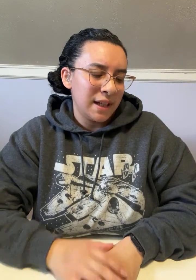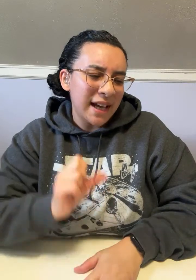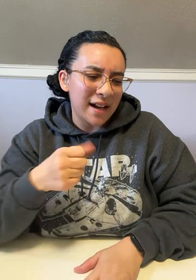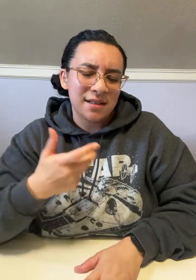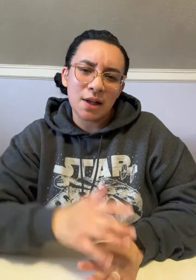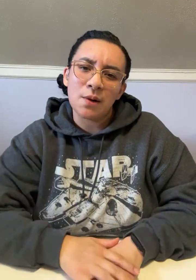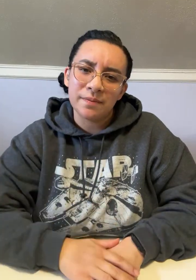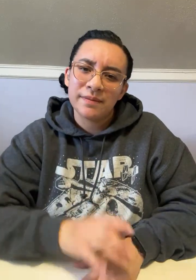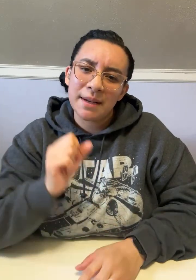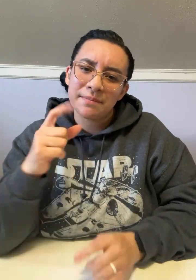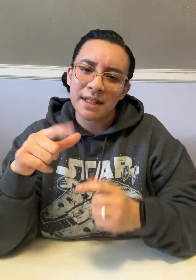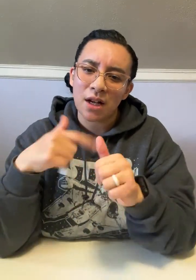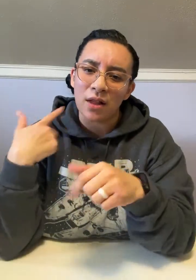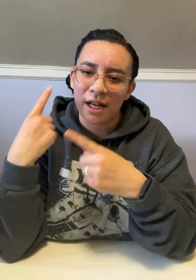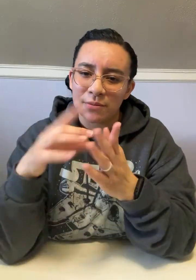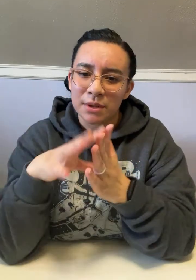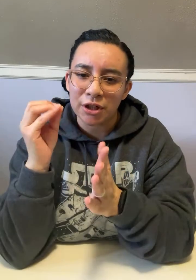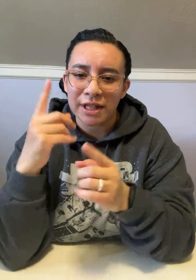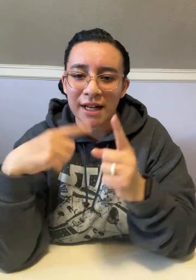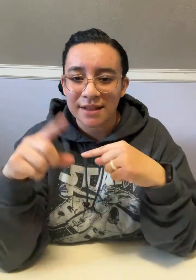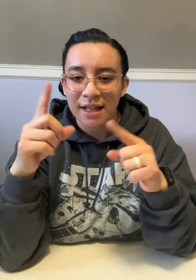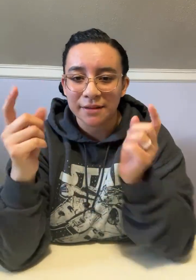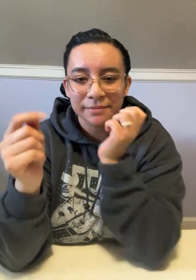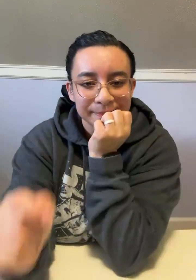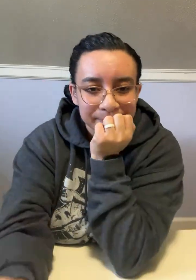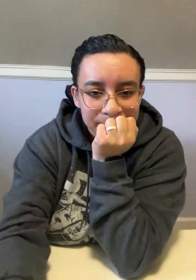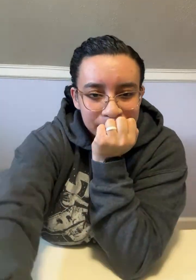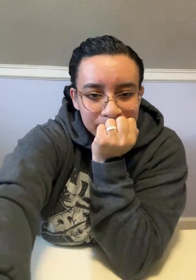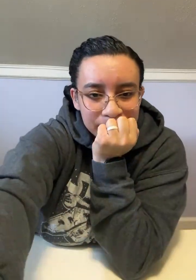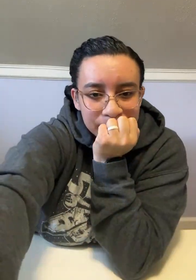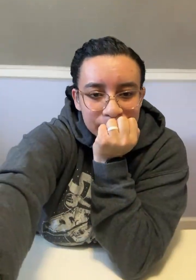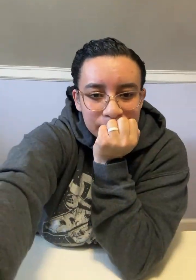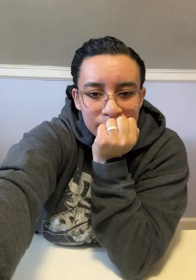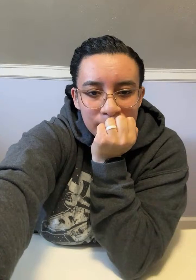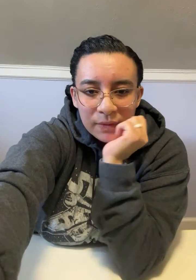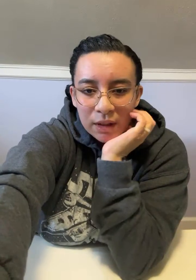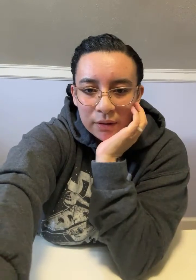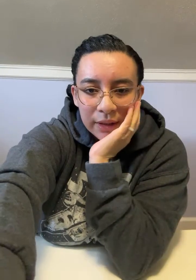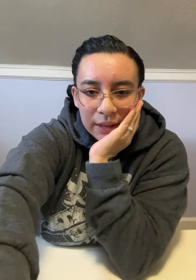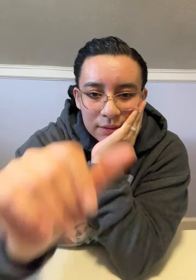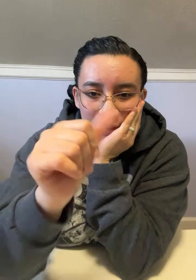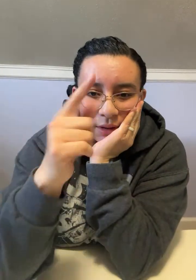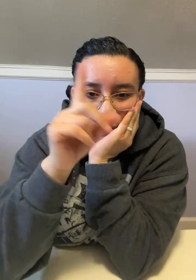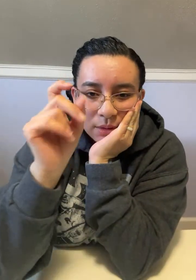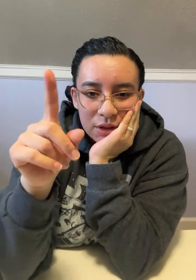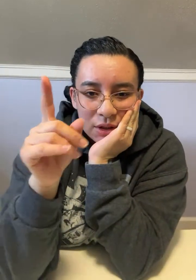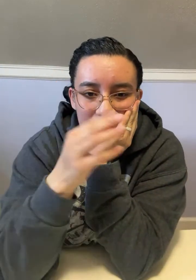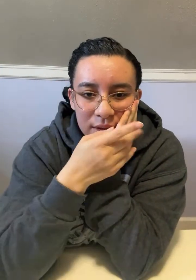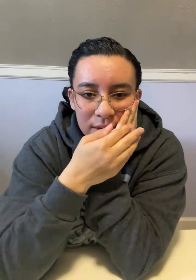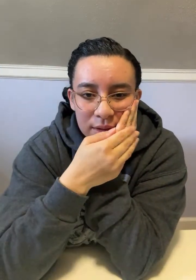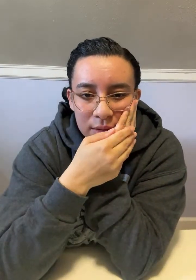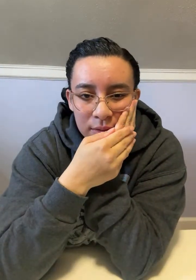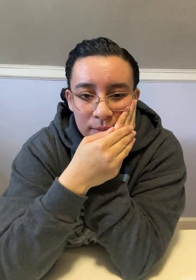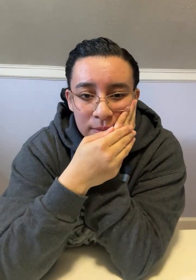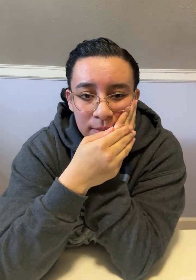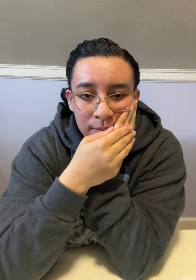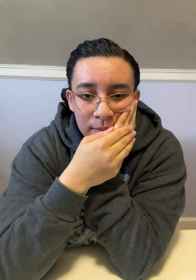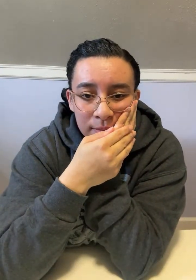Yeah, so yeah, that's how long I've been learning how to sign. All right, another question.